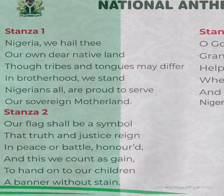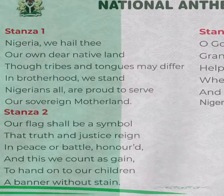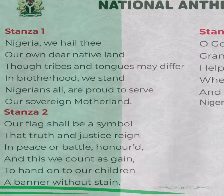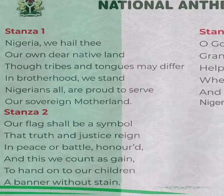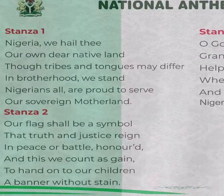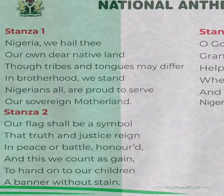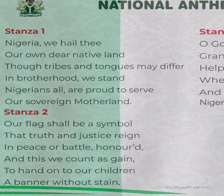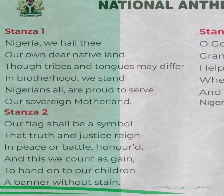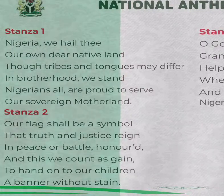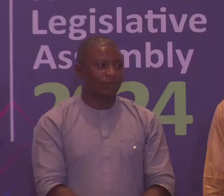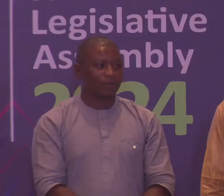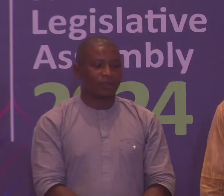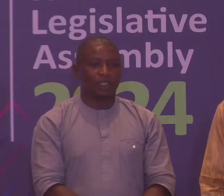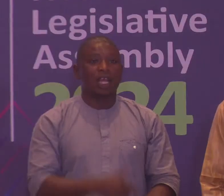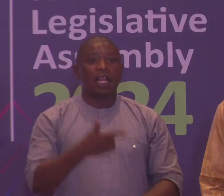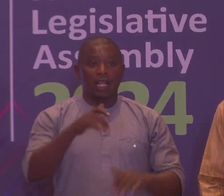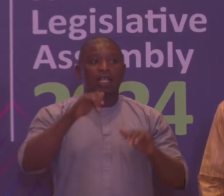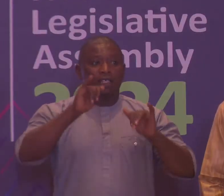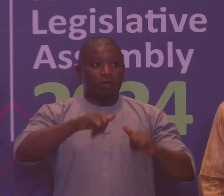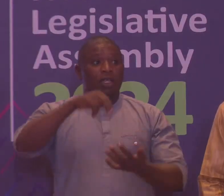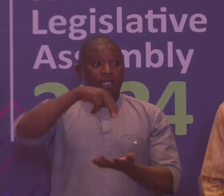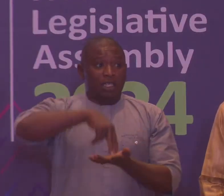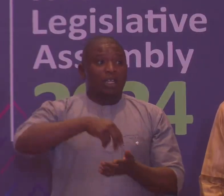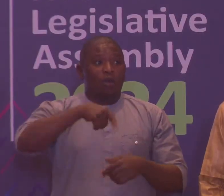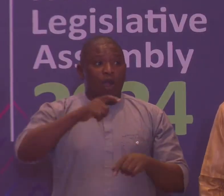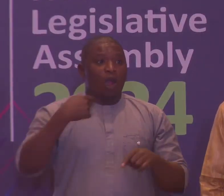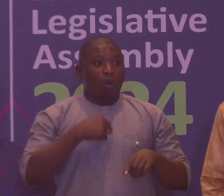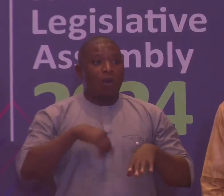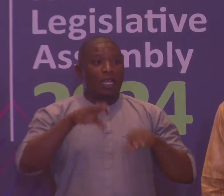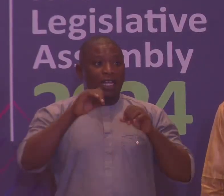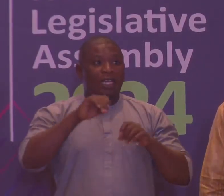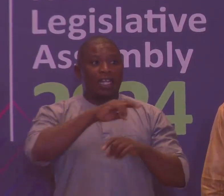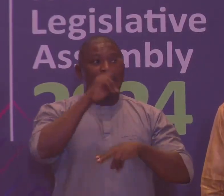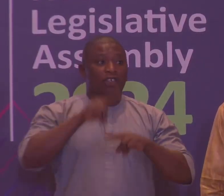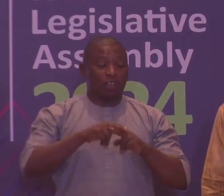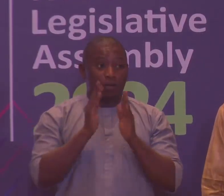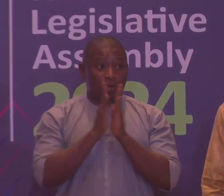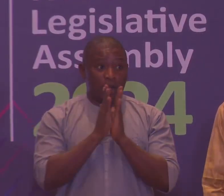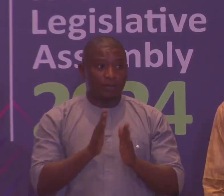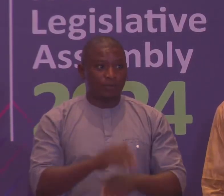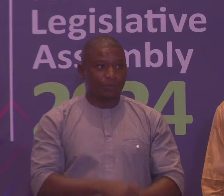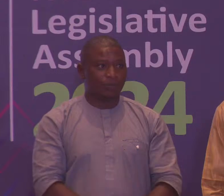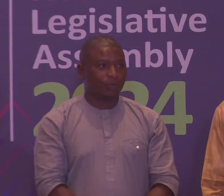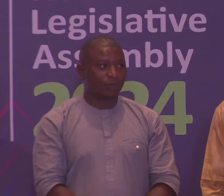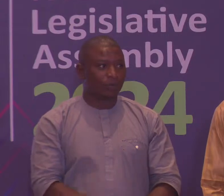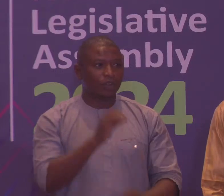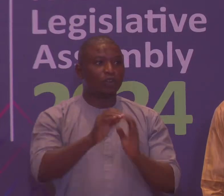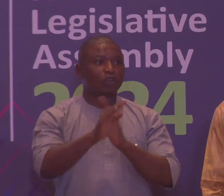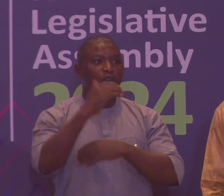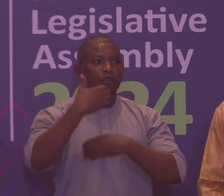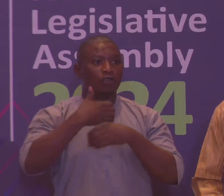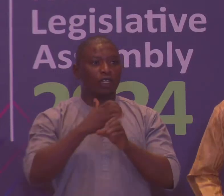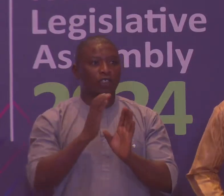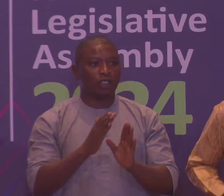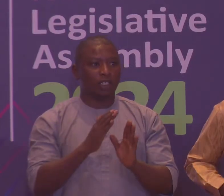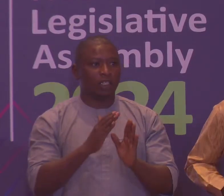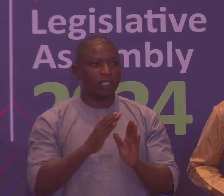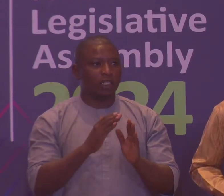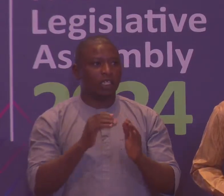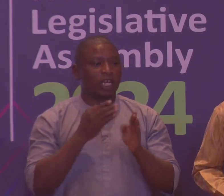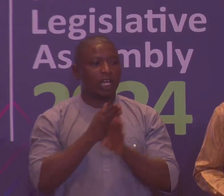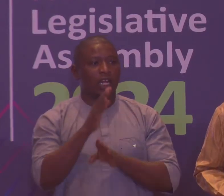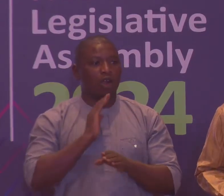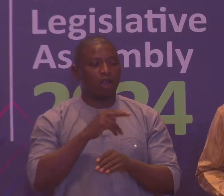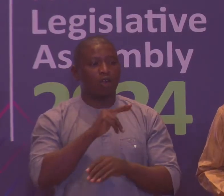blessed. Let's remain standing while we take the national prayer. O God of creation, direct